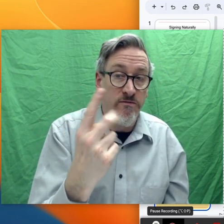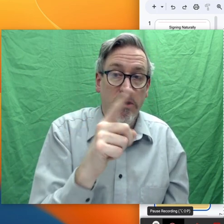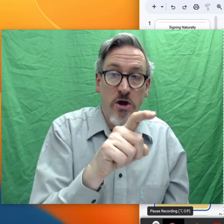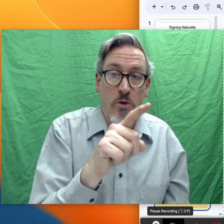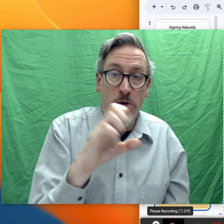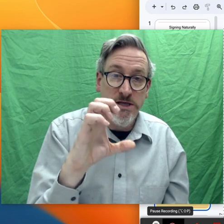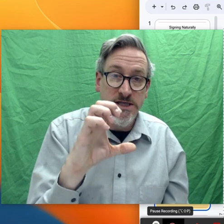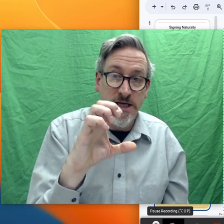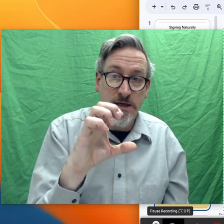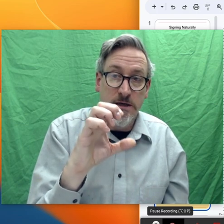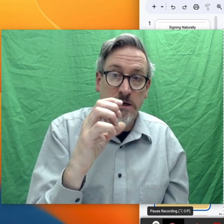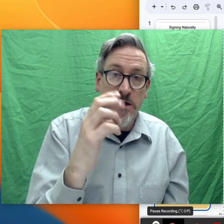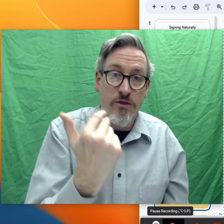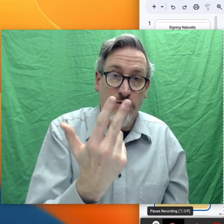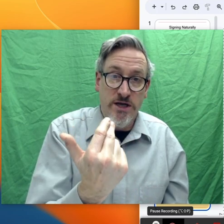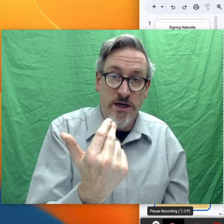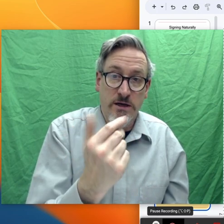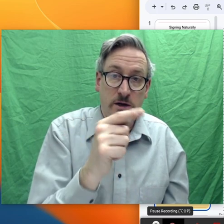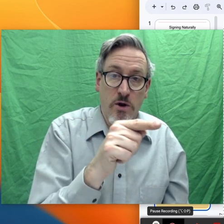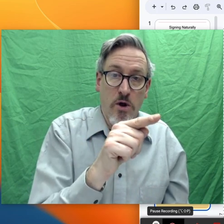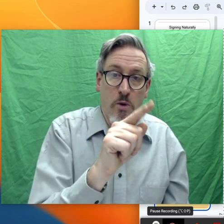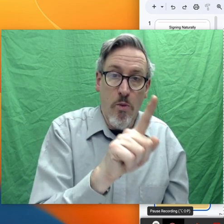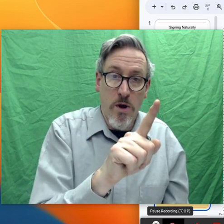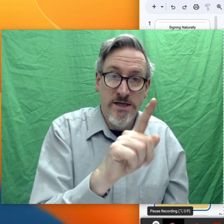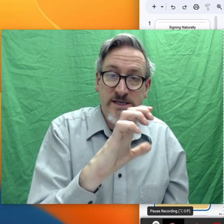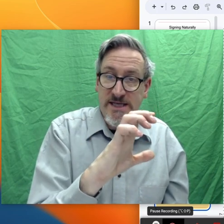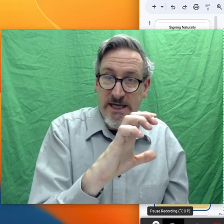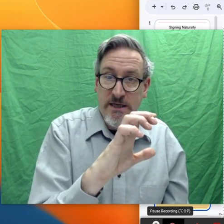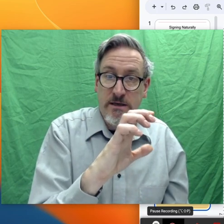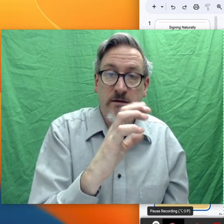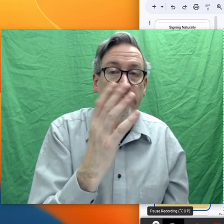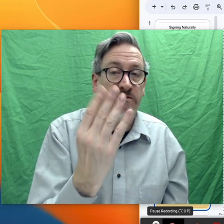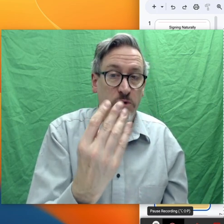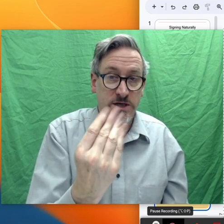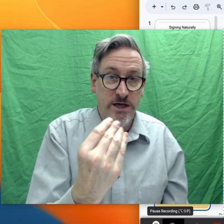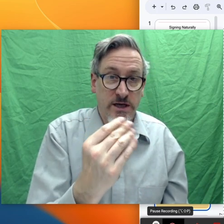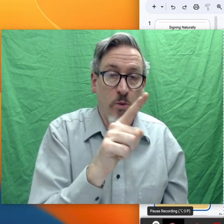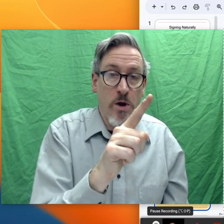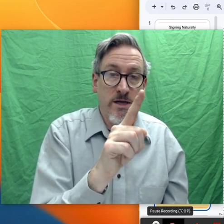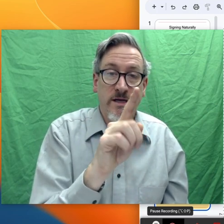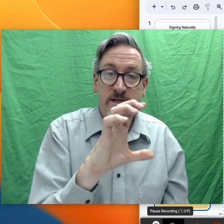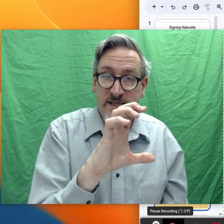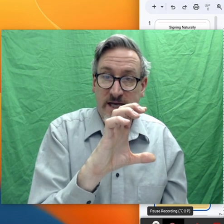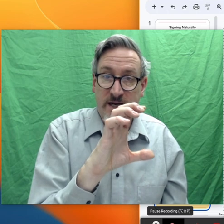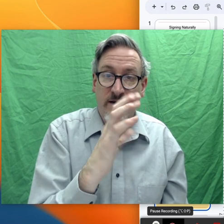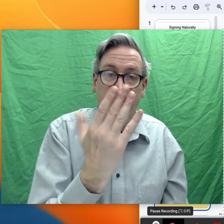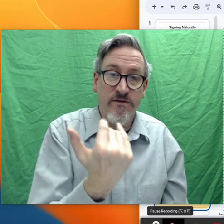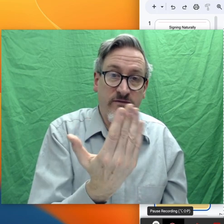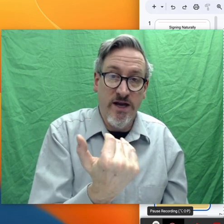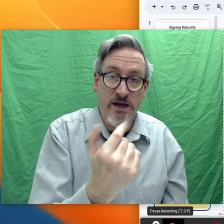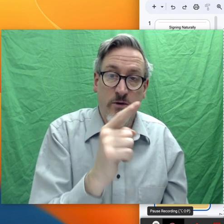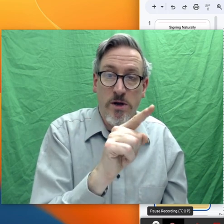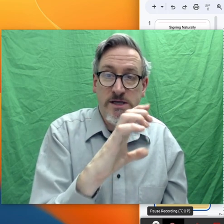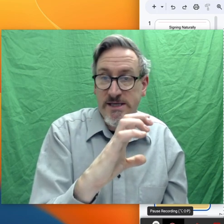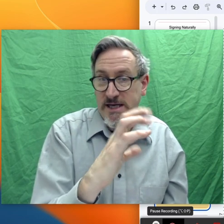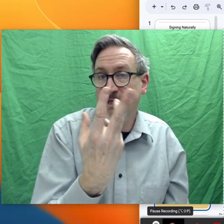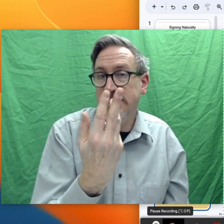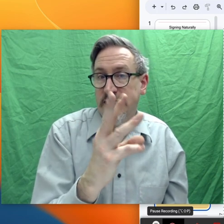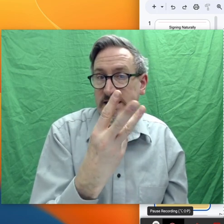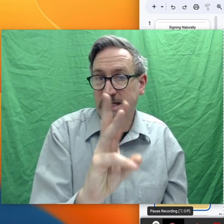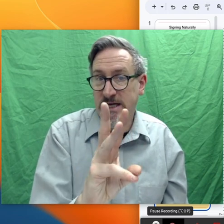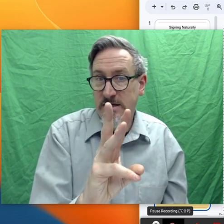12, 1C, 13, 1C, 14, 1C, 15,